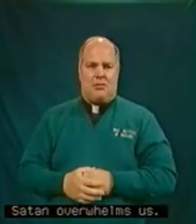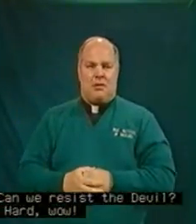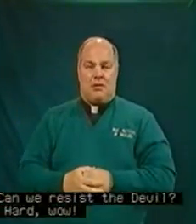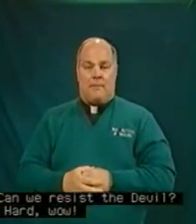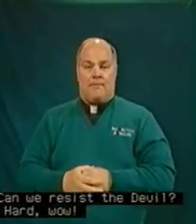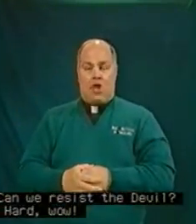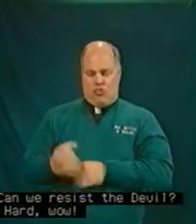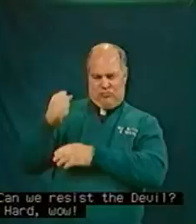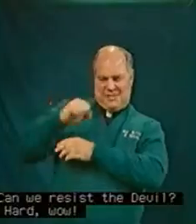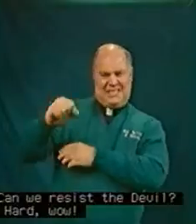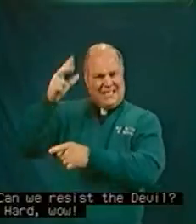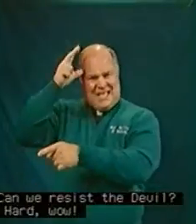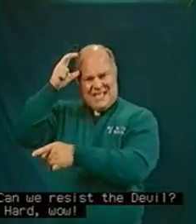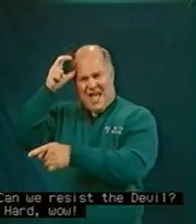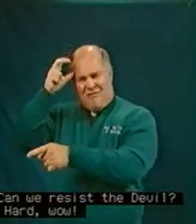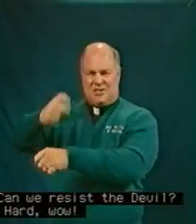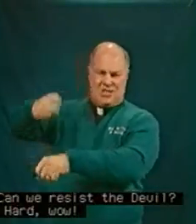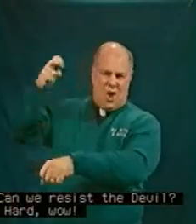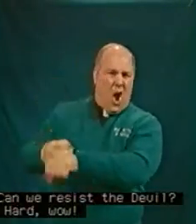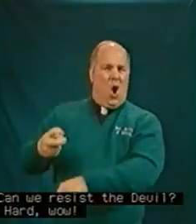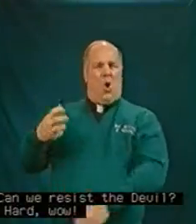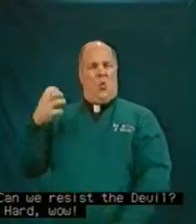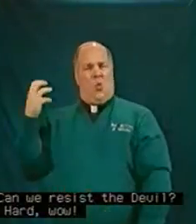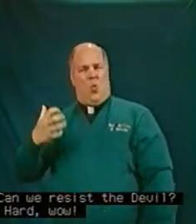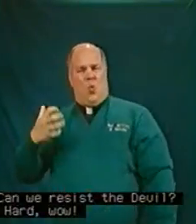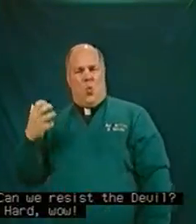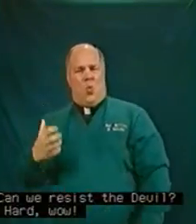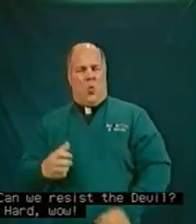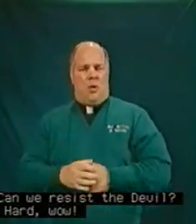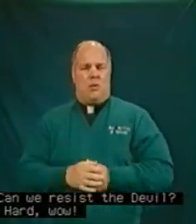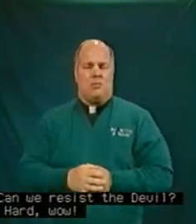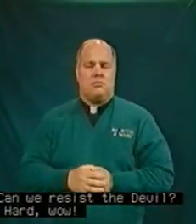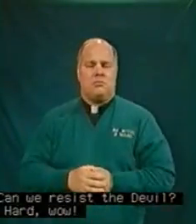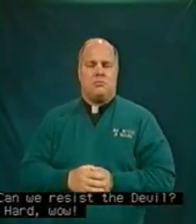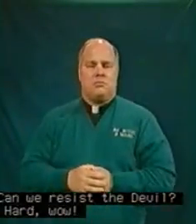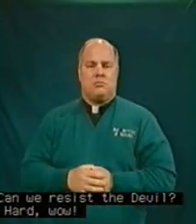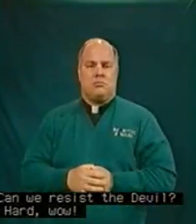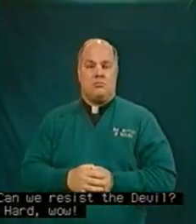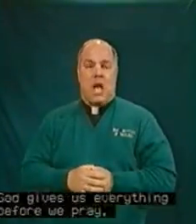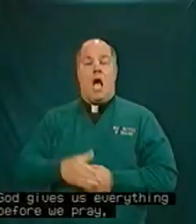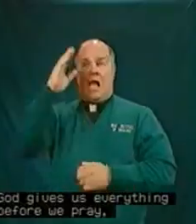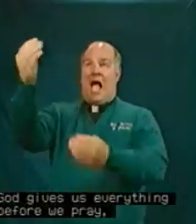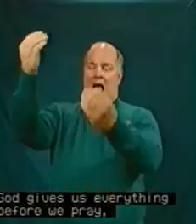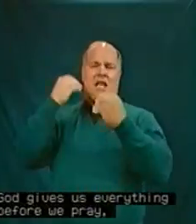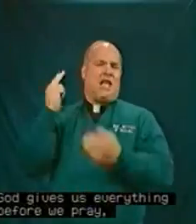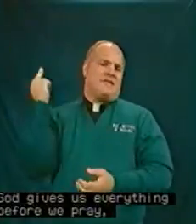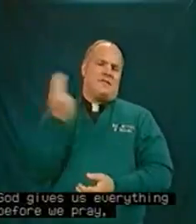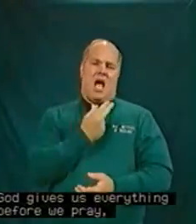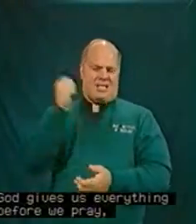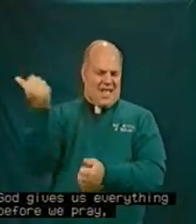us. Can we resist the devil? Hard? Wow! God gives